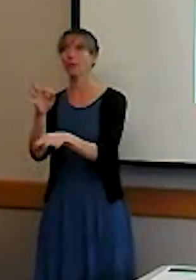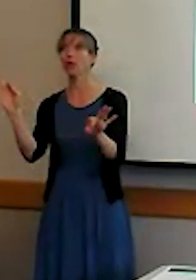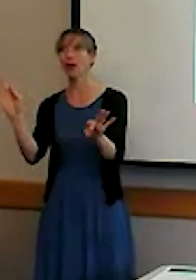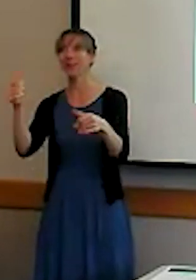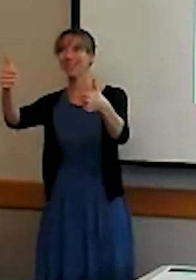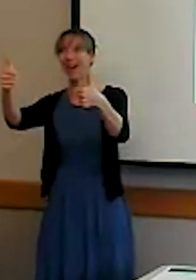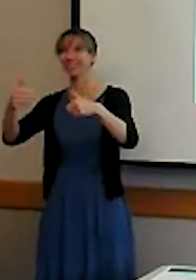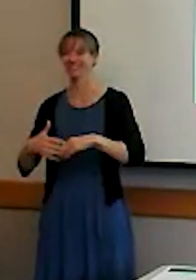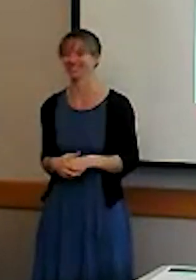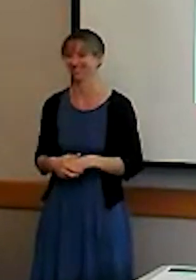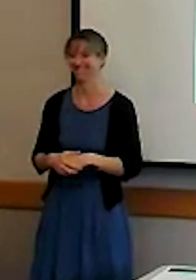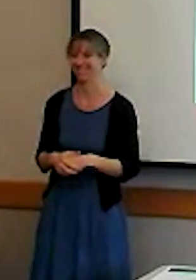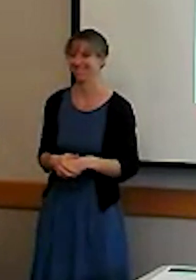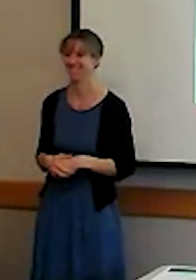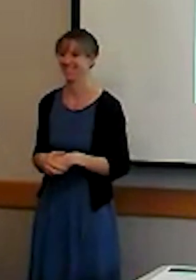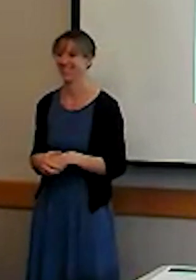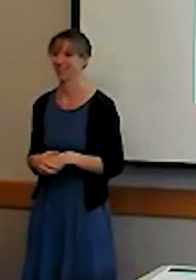Good job.